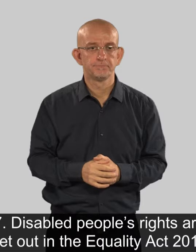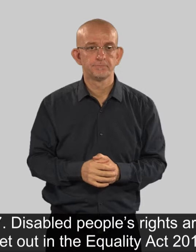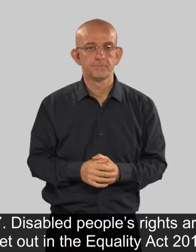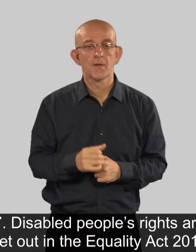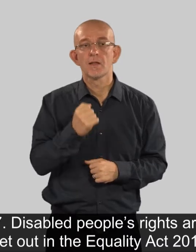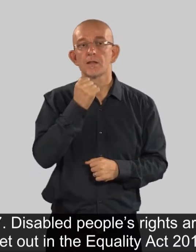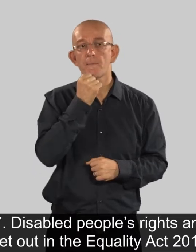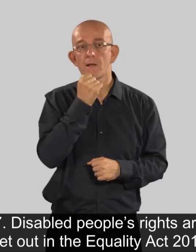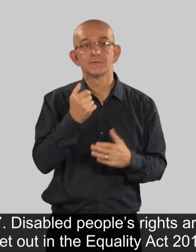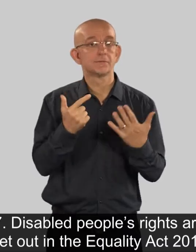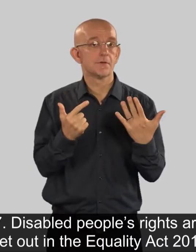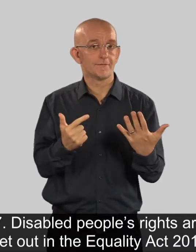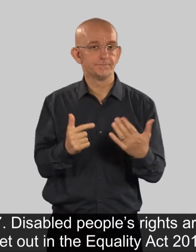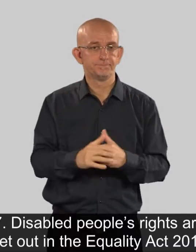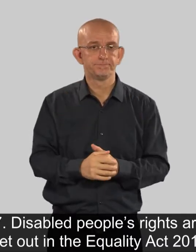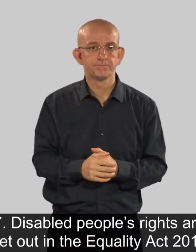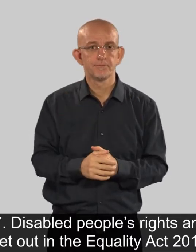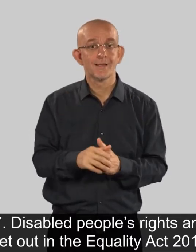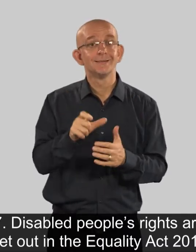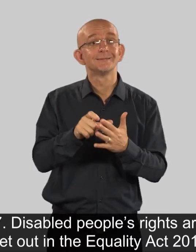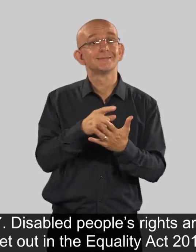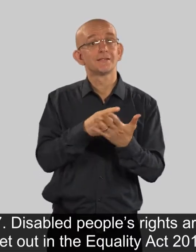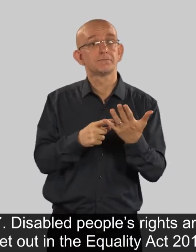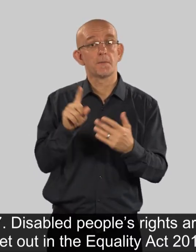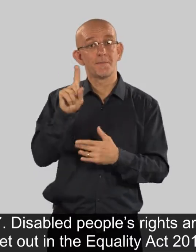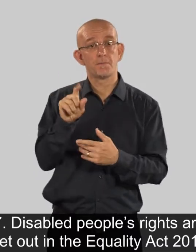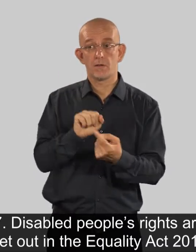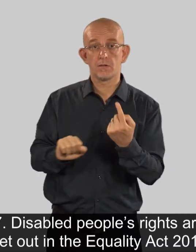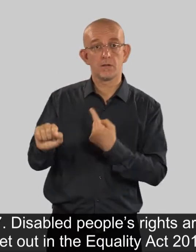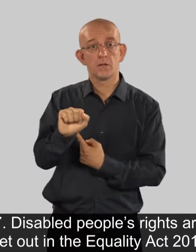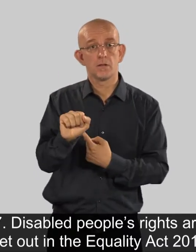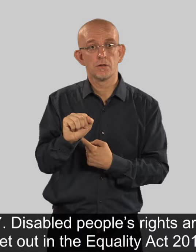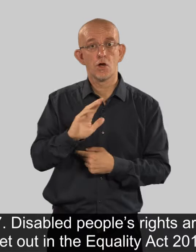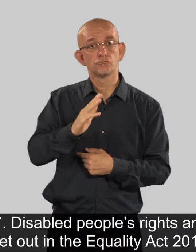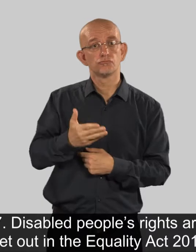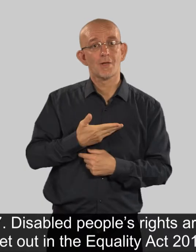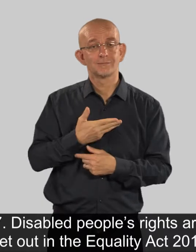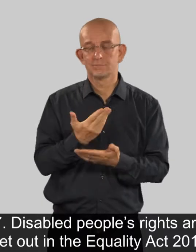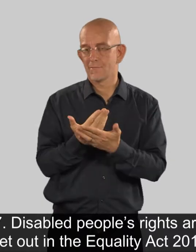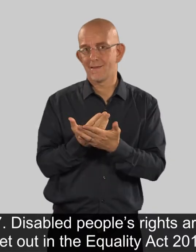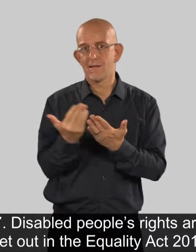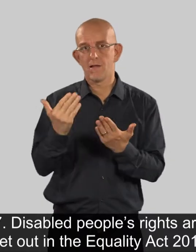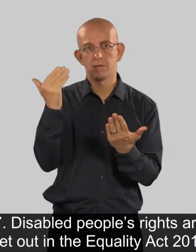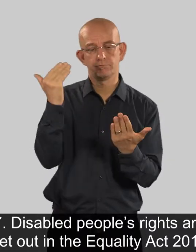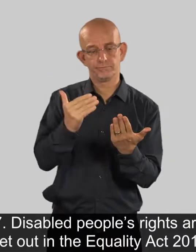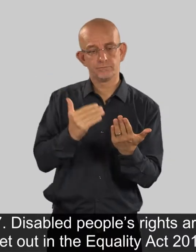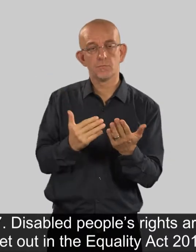7. Disabled people's rights are set out in the Equality Act 2010